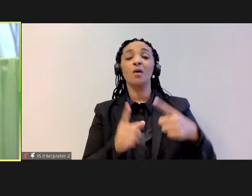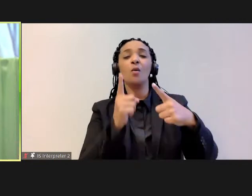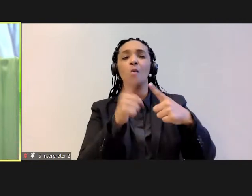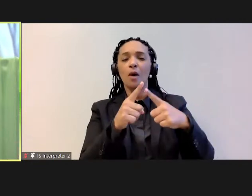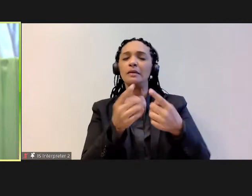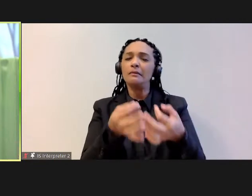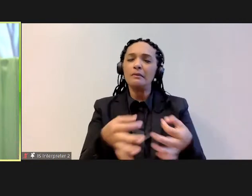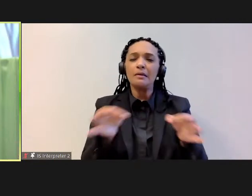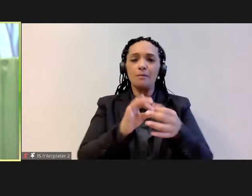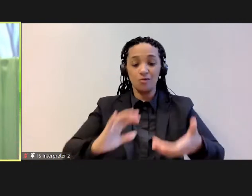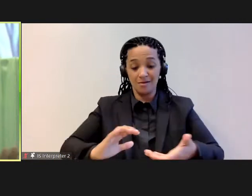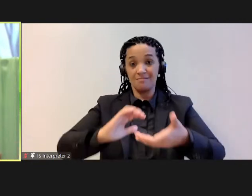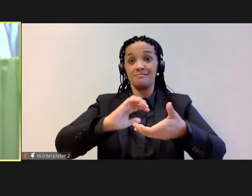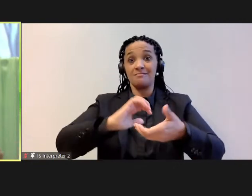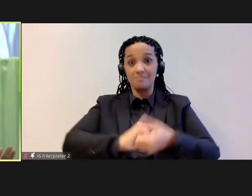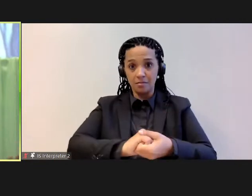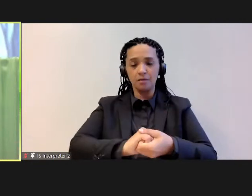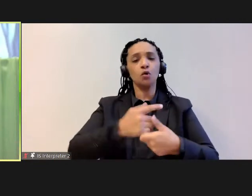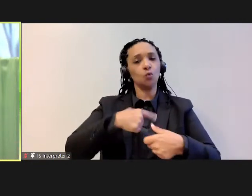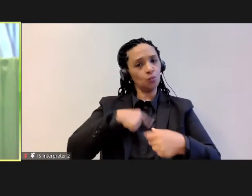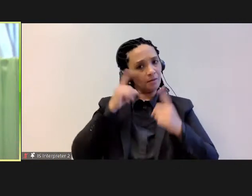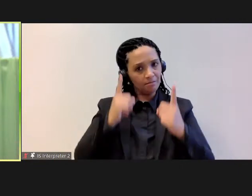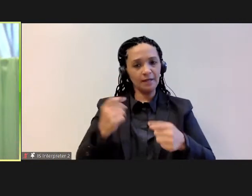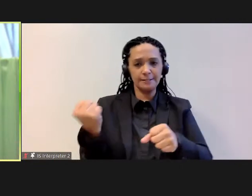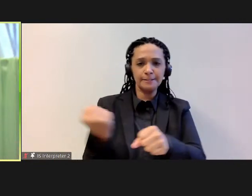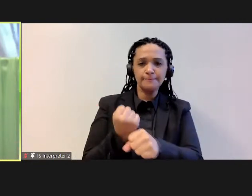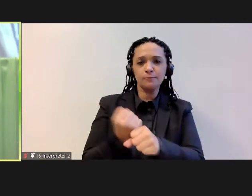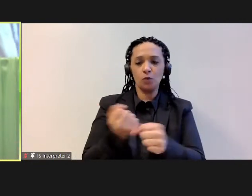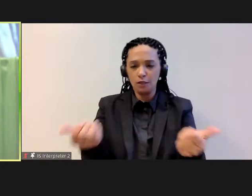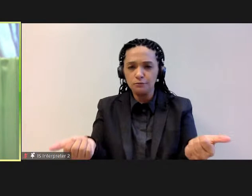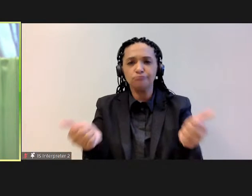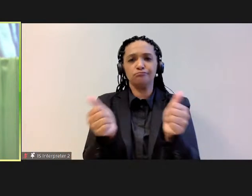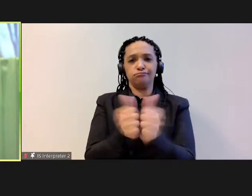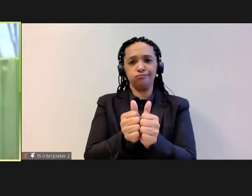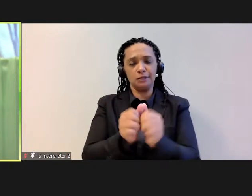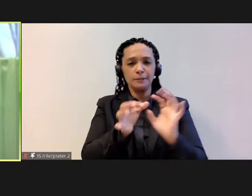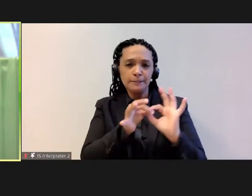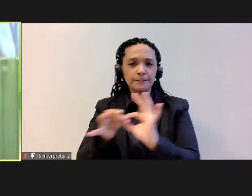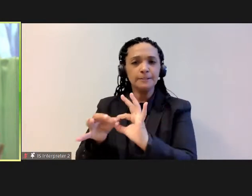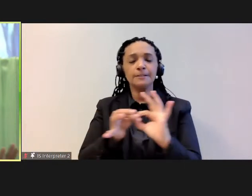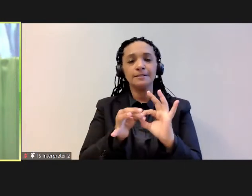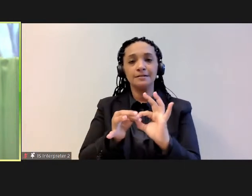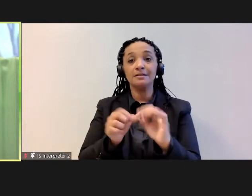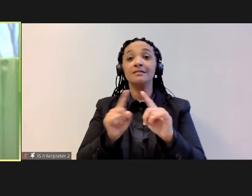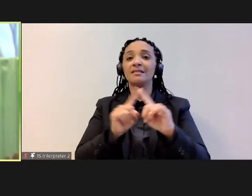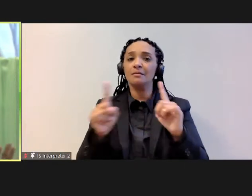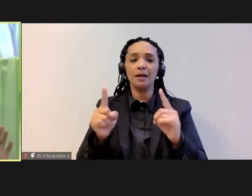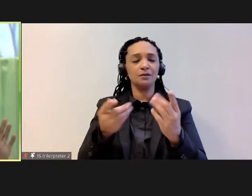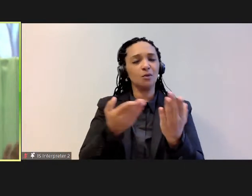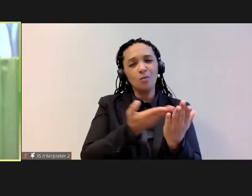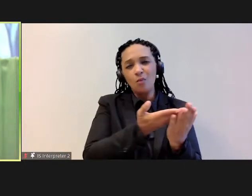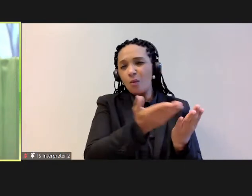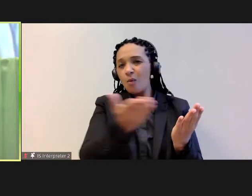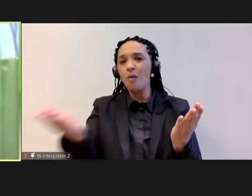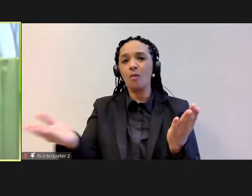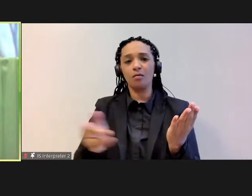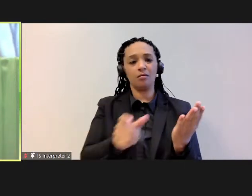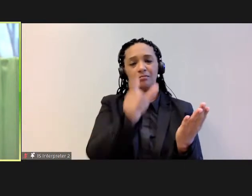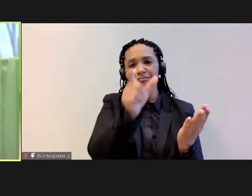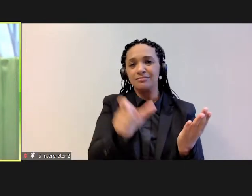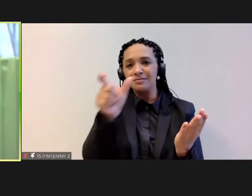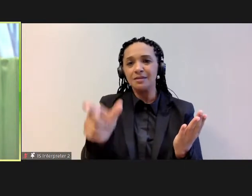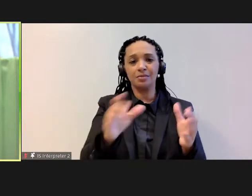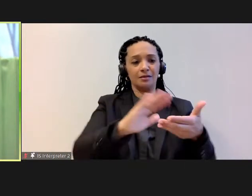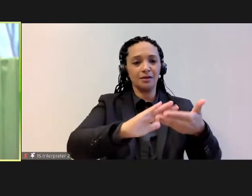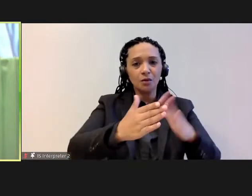that we need to work with in this data ecosystem. But generally, all key stakeholders that have a stake in the